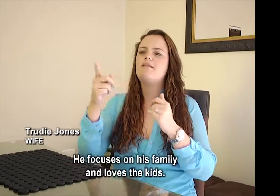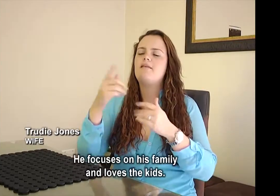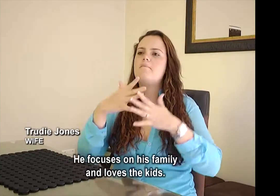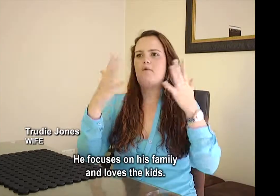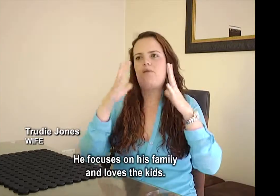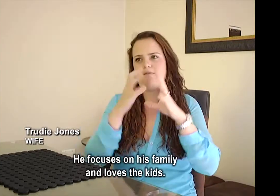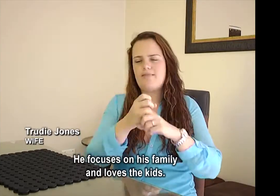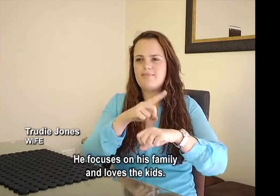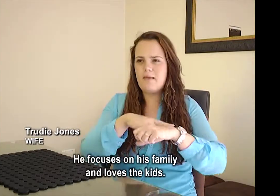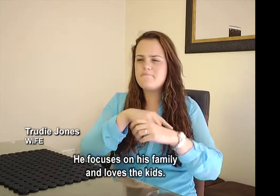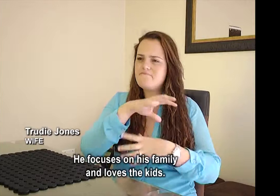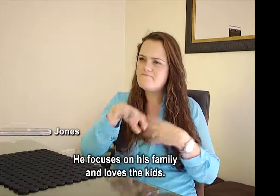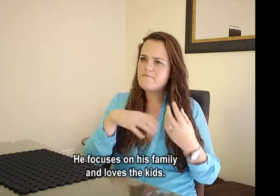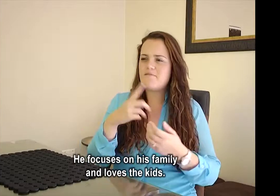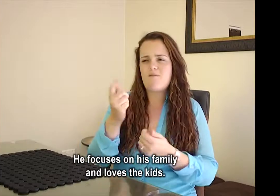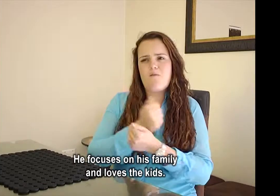He focuses on his family and loves the kids.